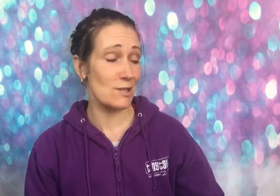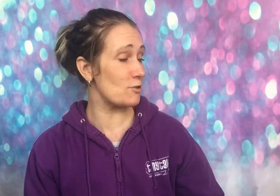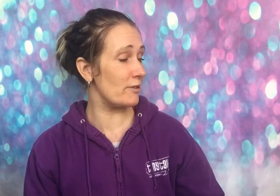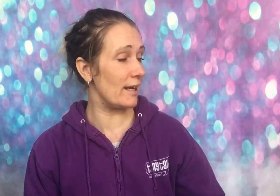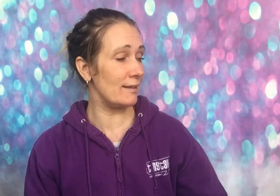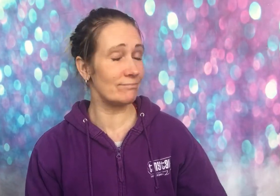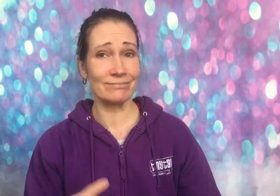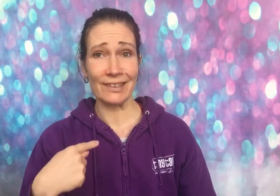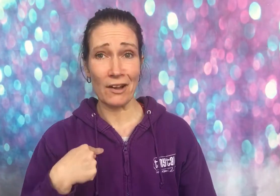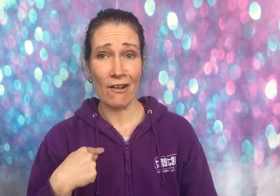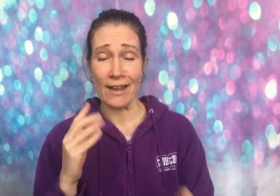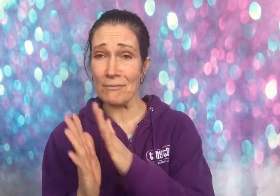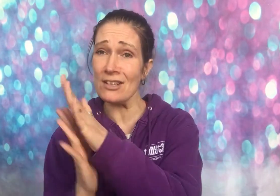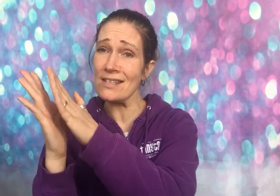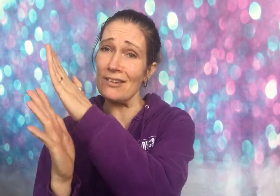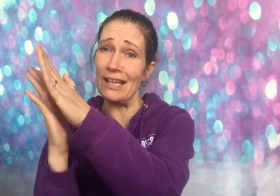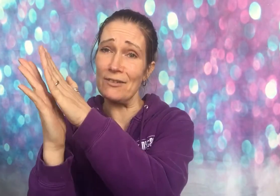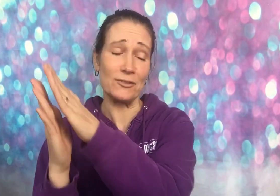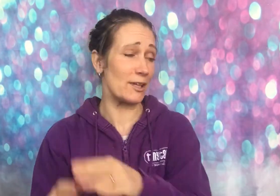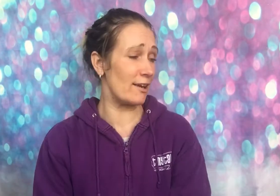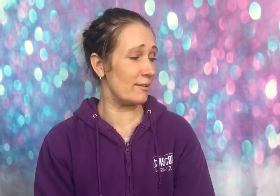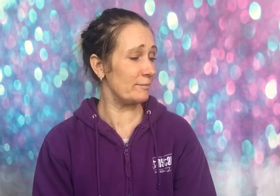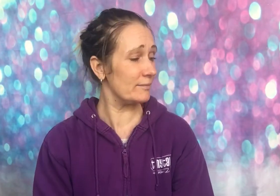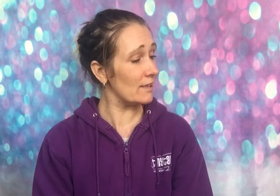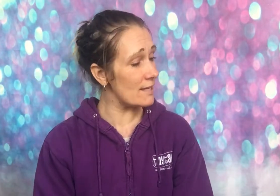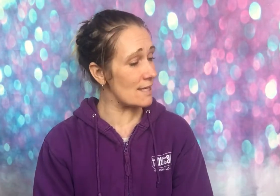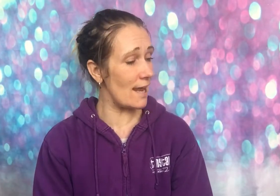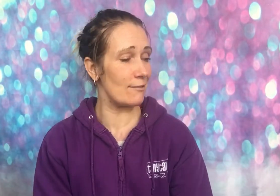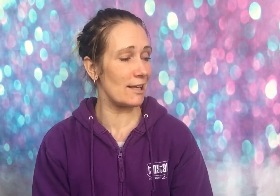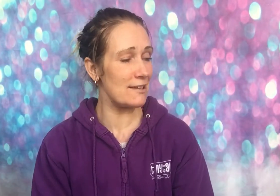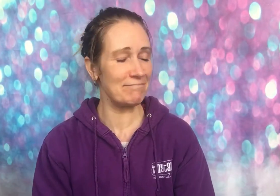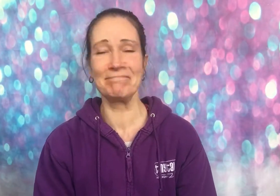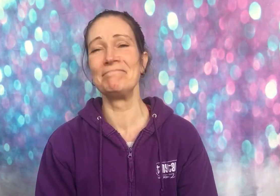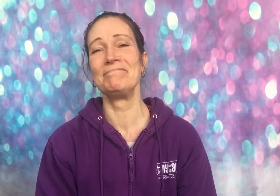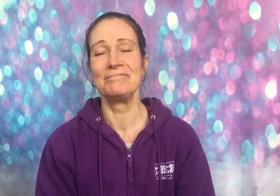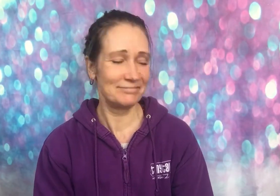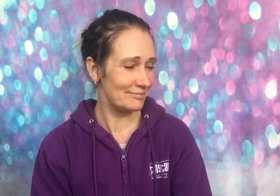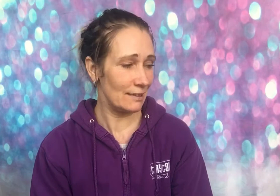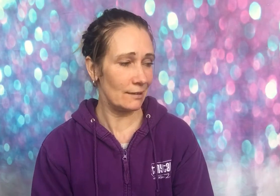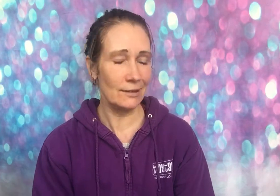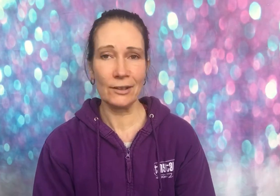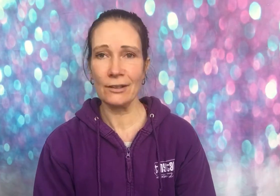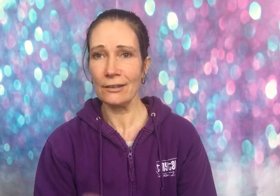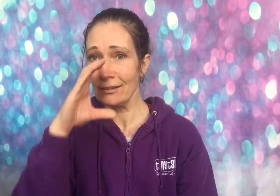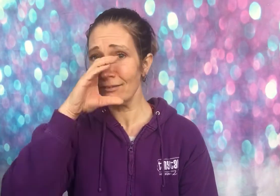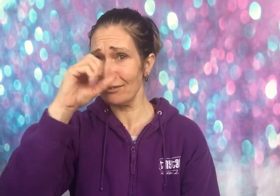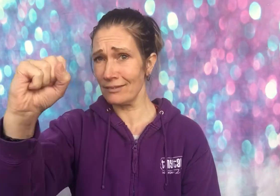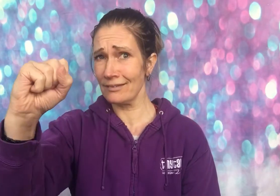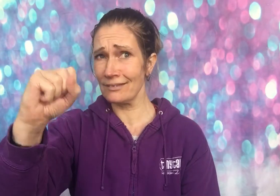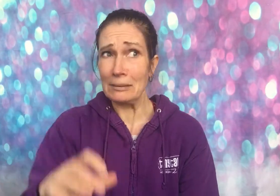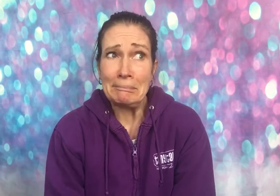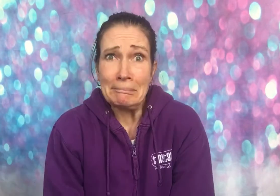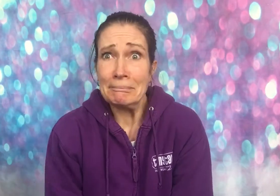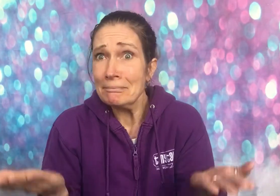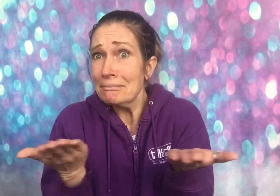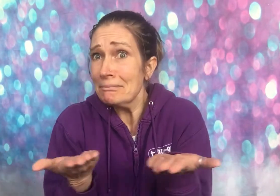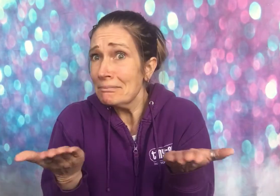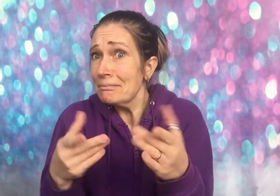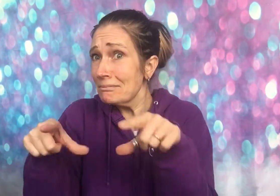story and I'm going to sign it for you, nice and loudly. Poor old Fox has lost his